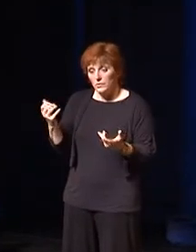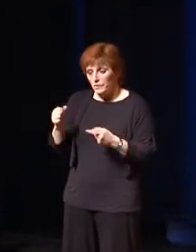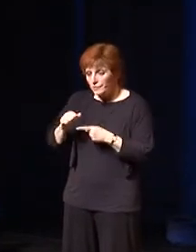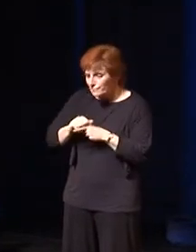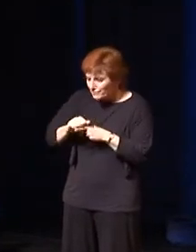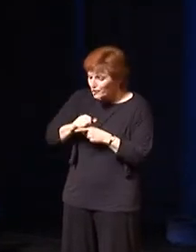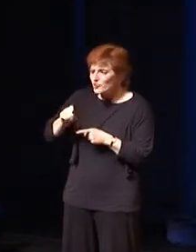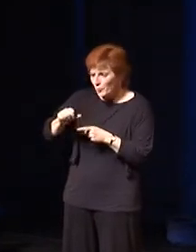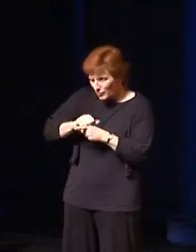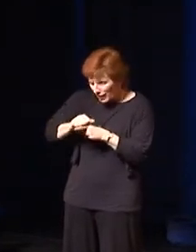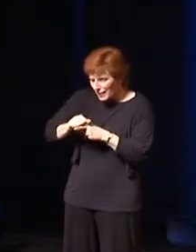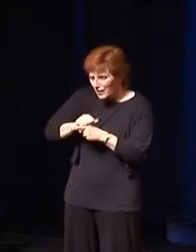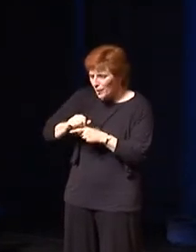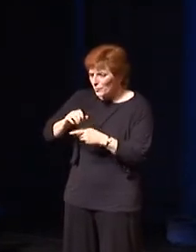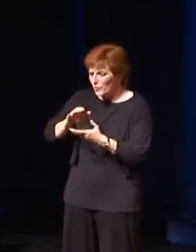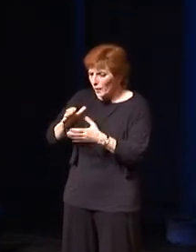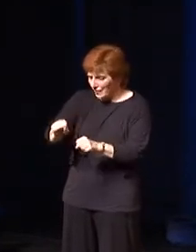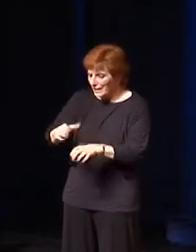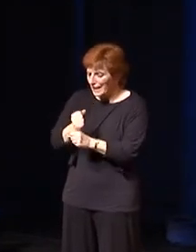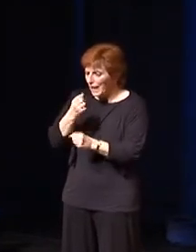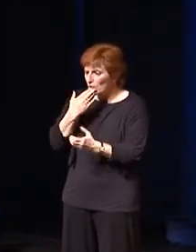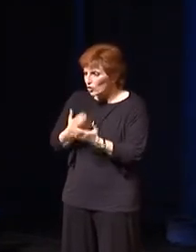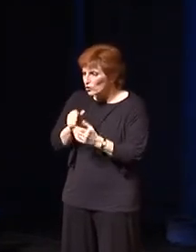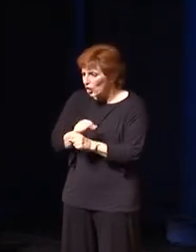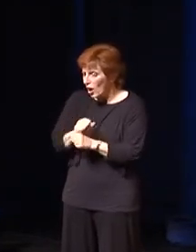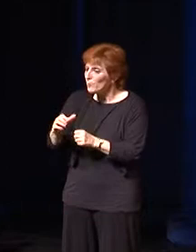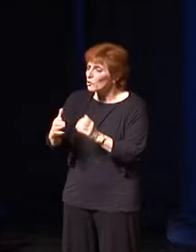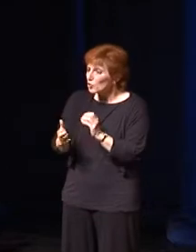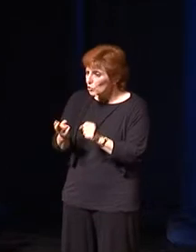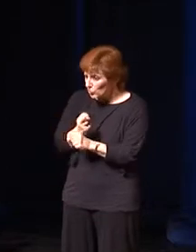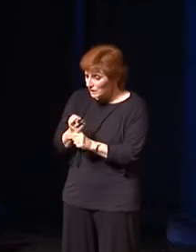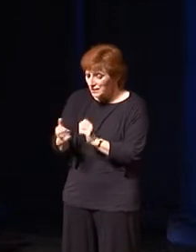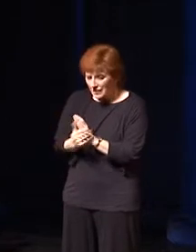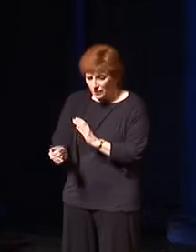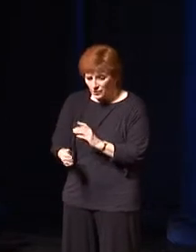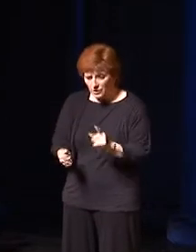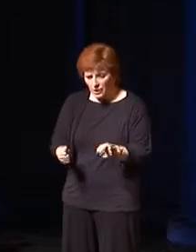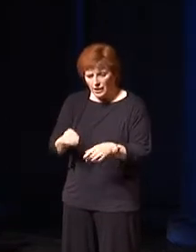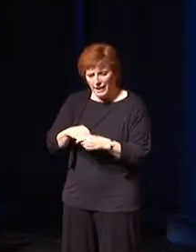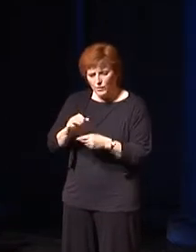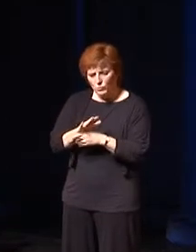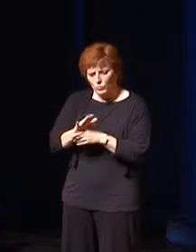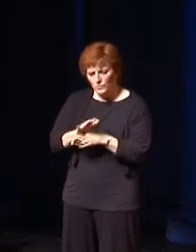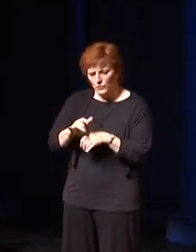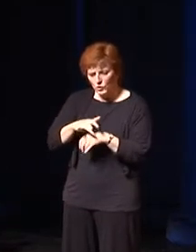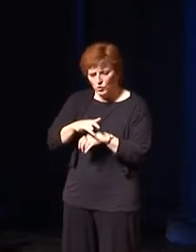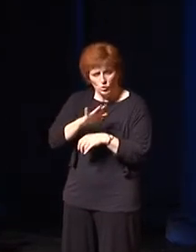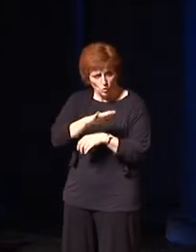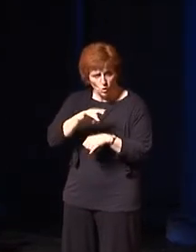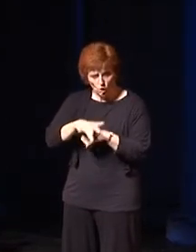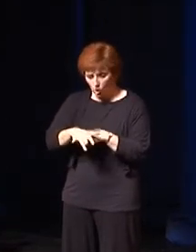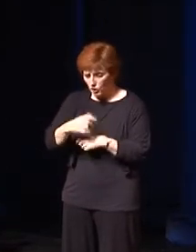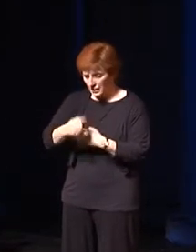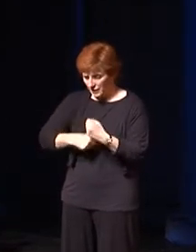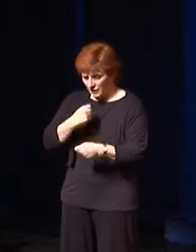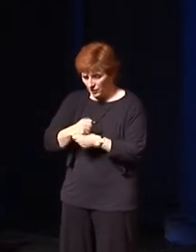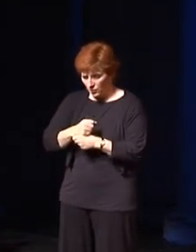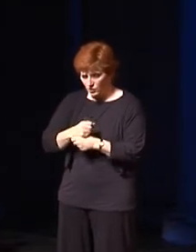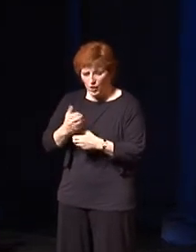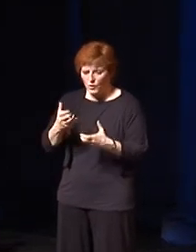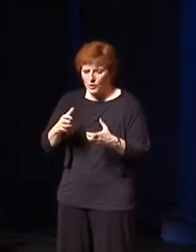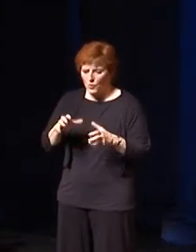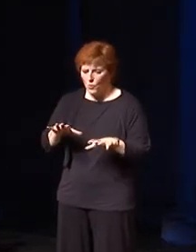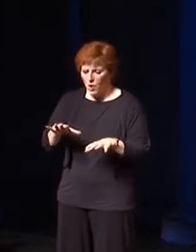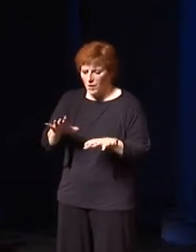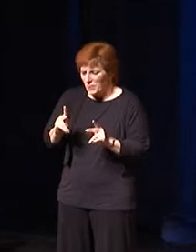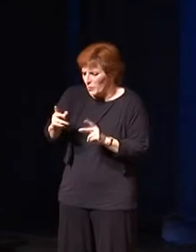them so they get good jobs using their skills. In the movie, in your early years, you didn't want to